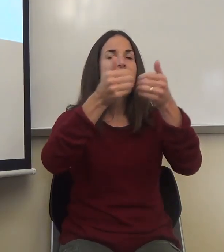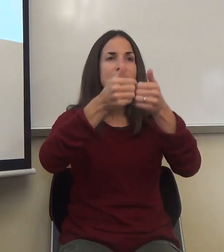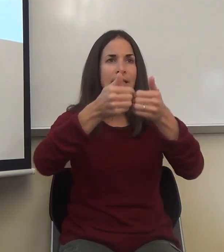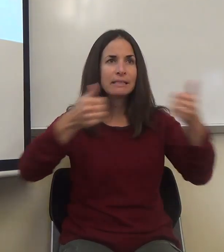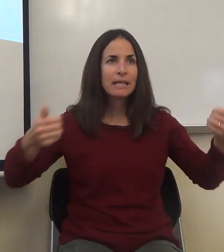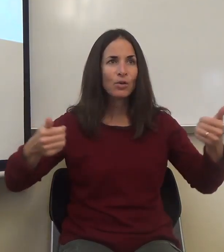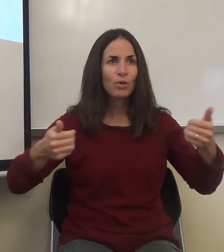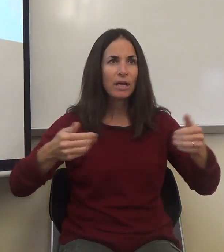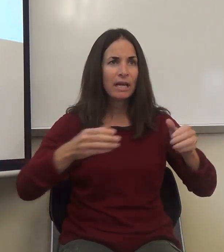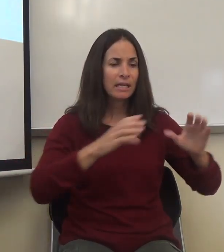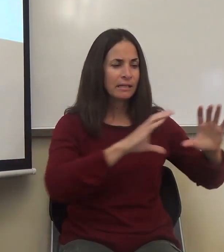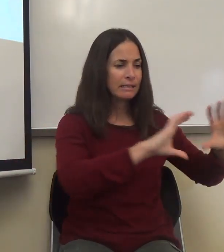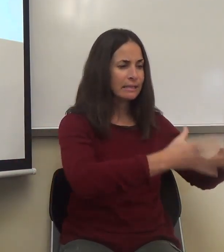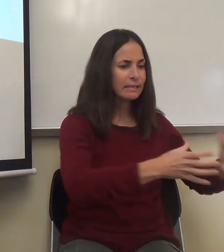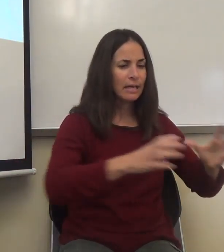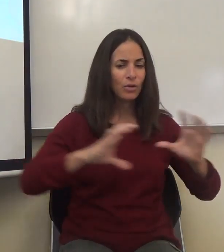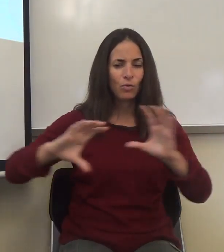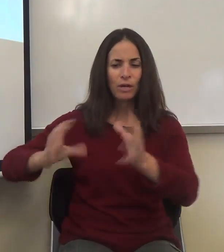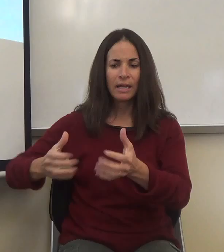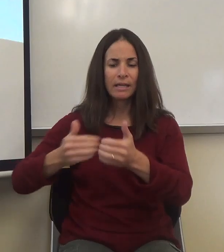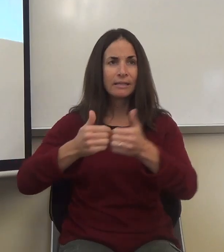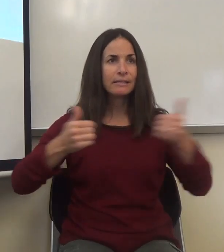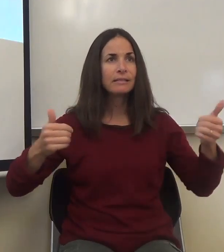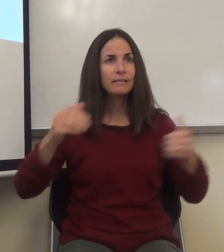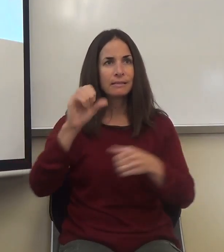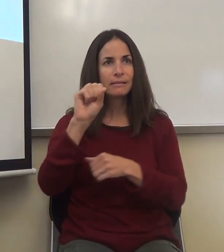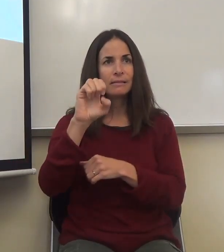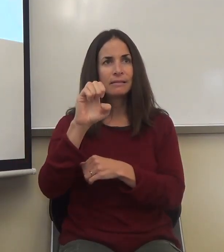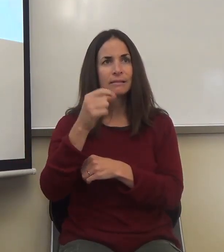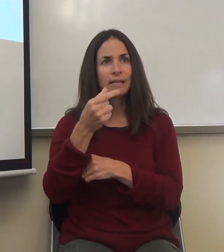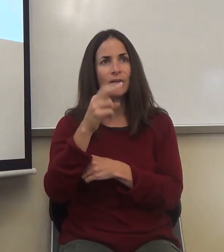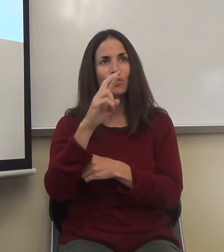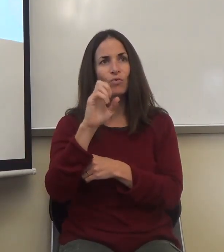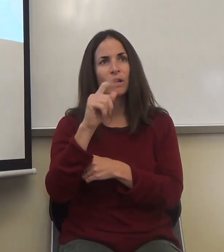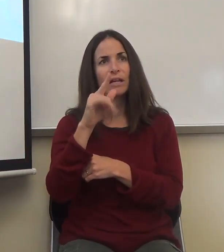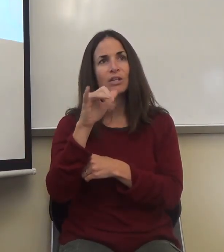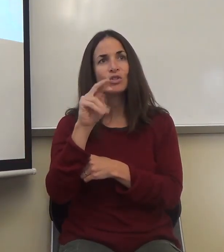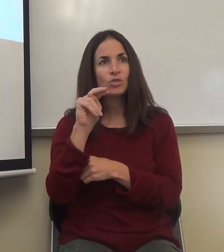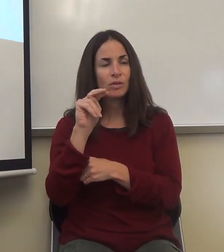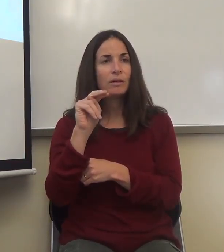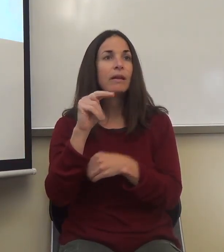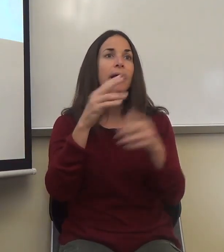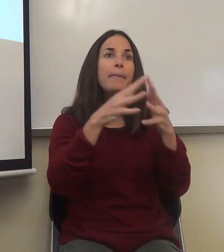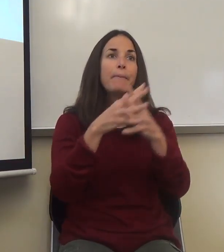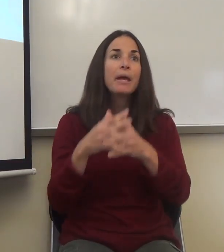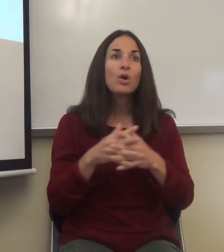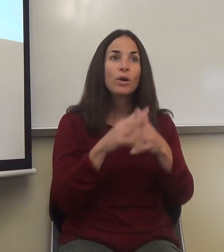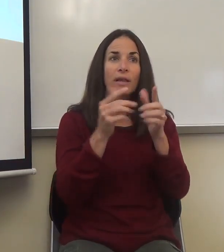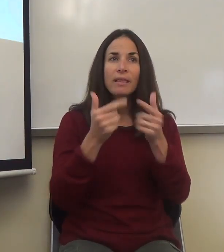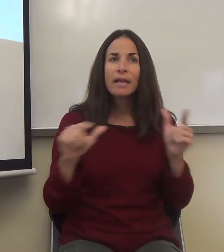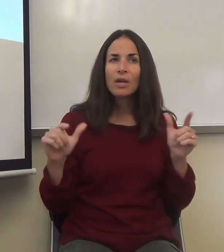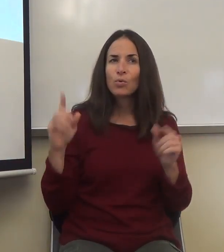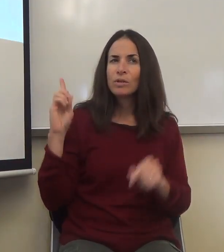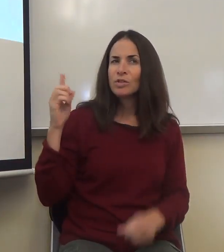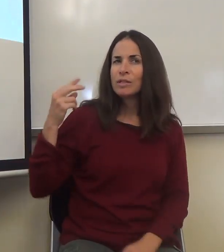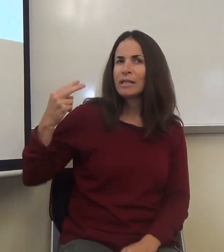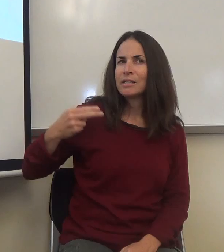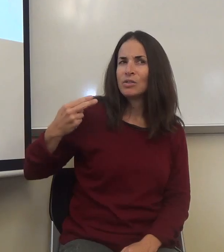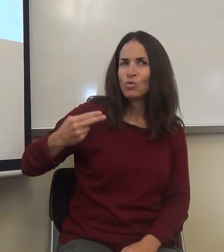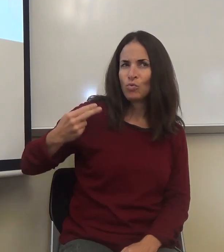okay? So the thing about this word is, this is like the word, kind of like the word segregation.